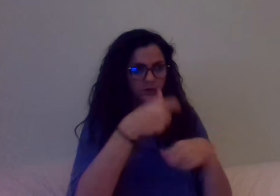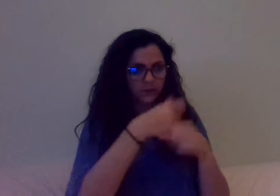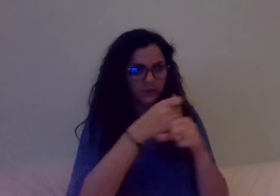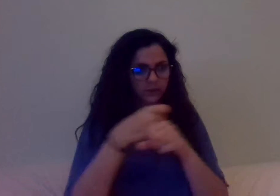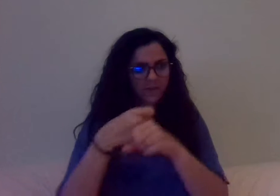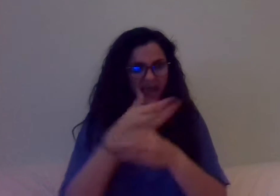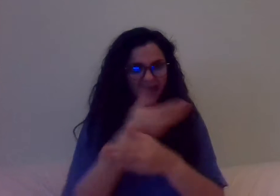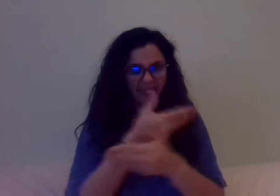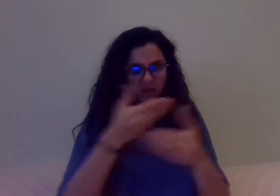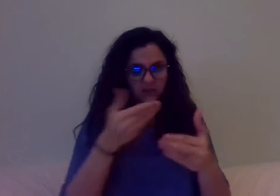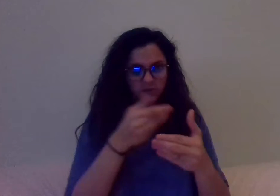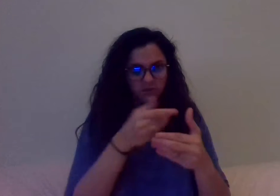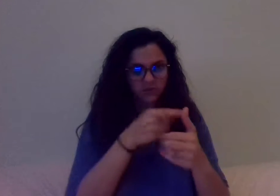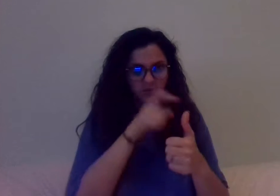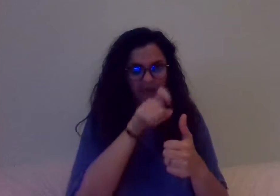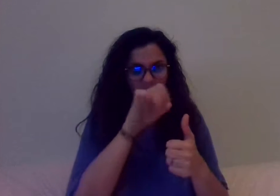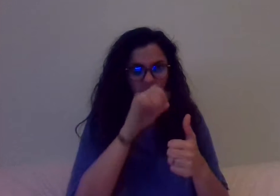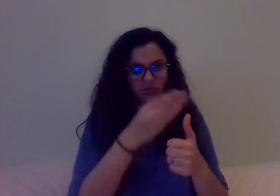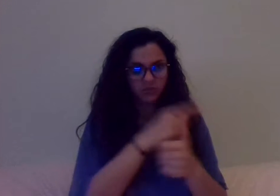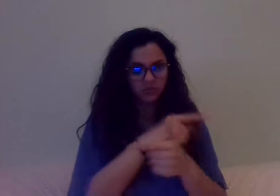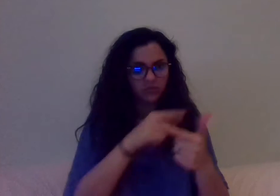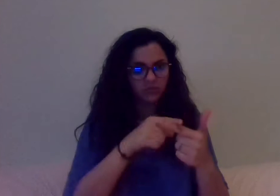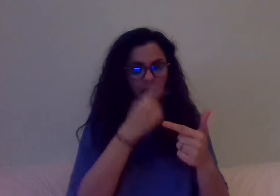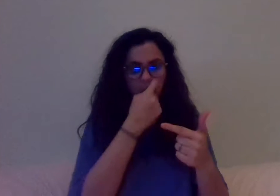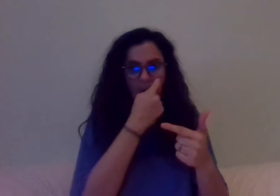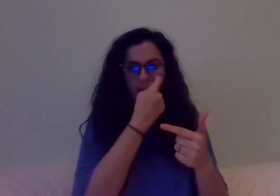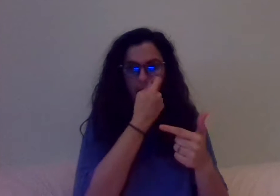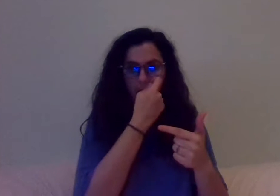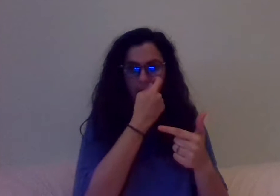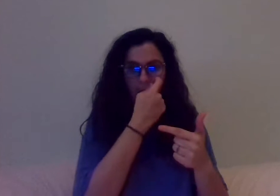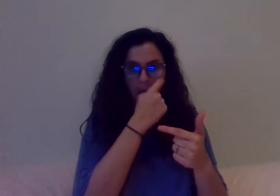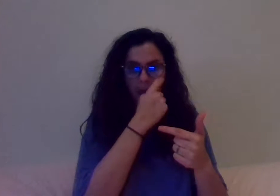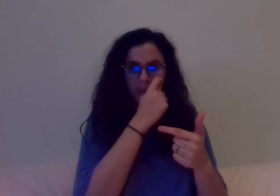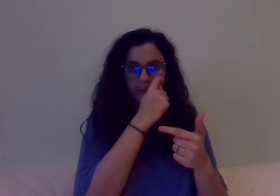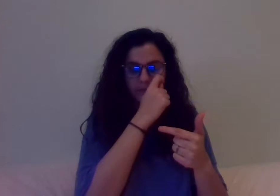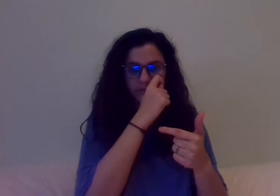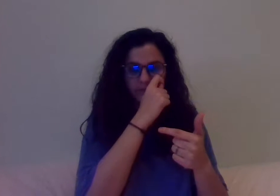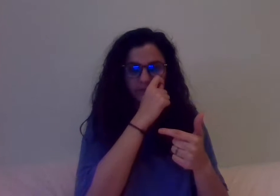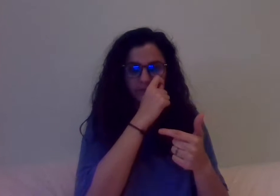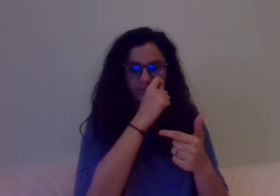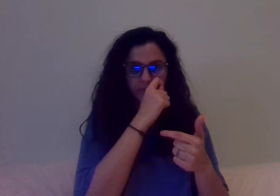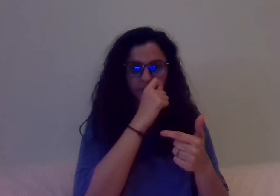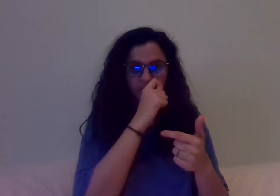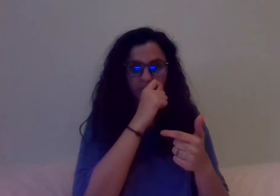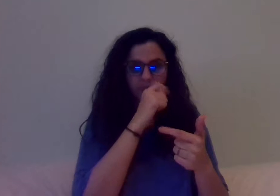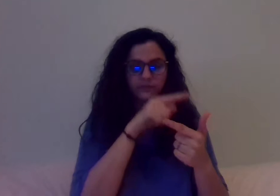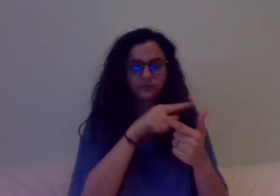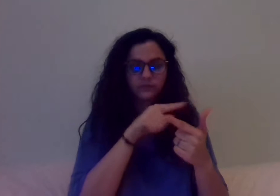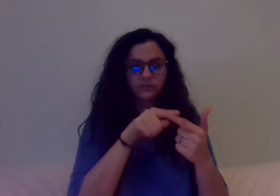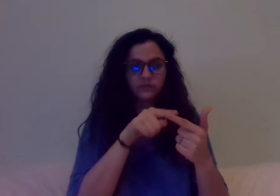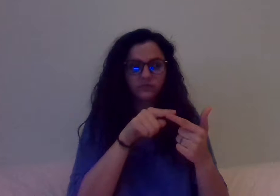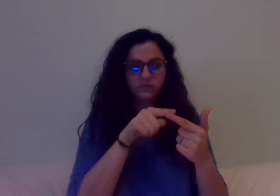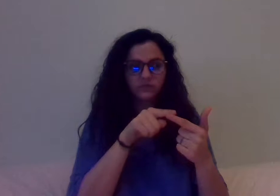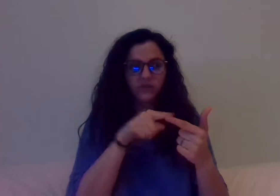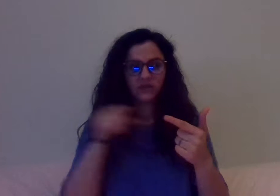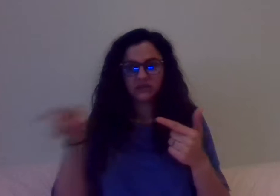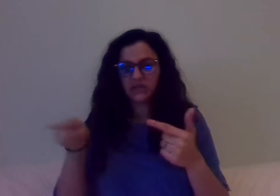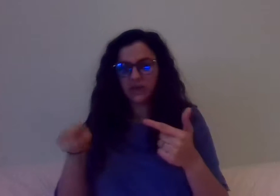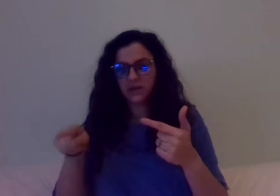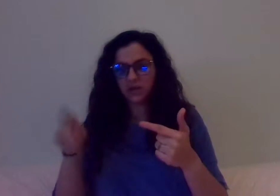from countries in Europe. And you have the loss of American men. So what do the industrial leaders do? What